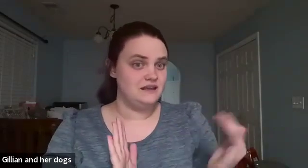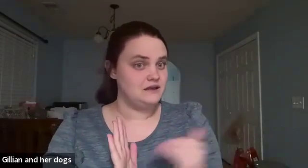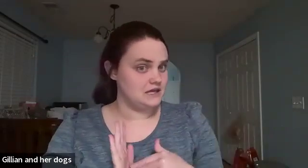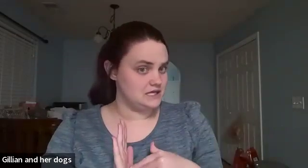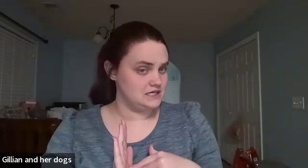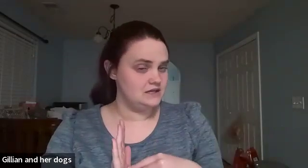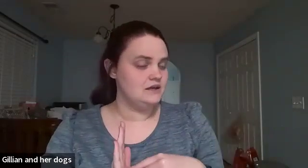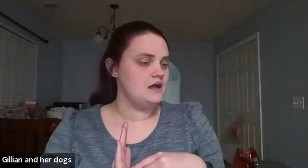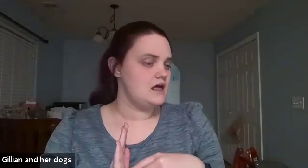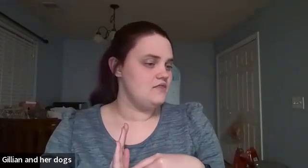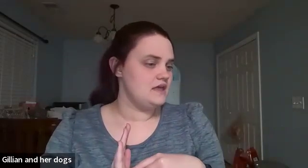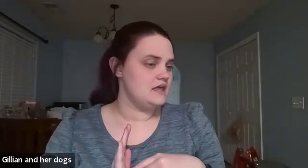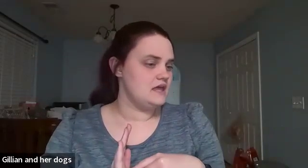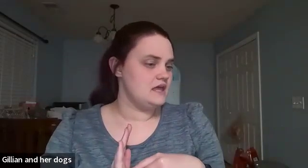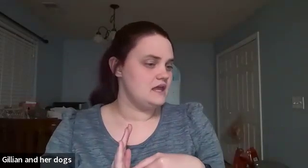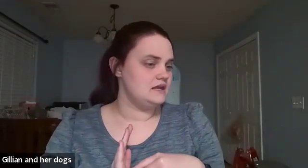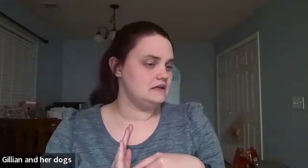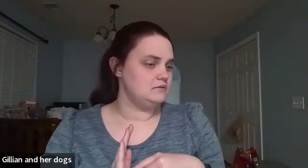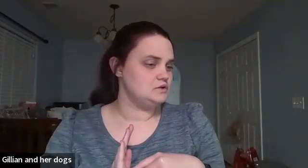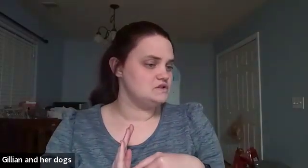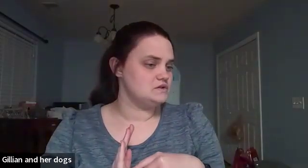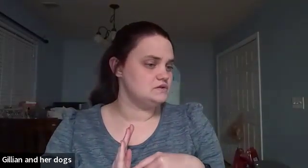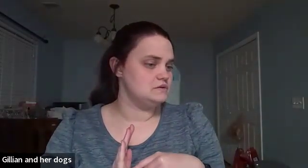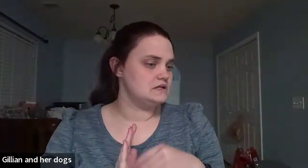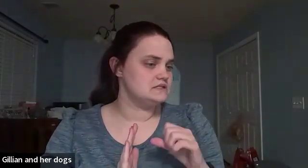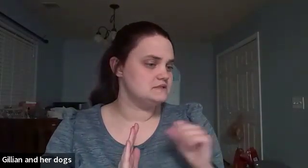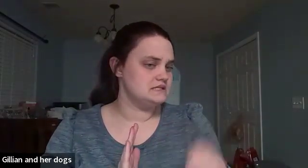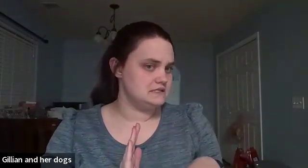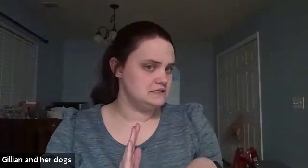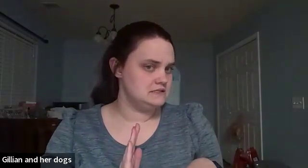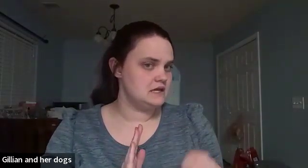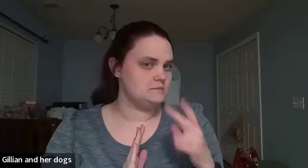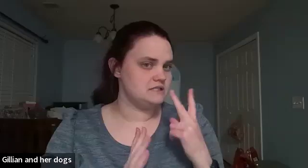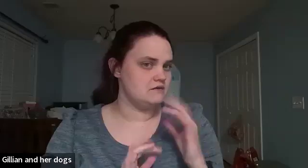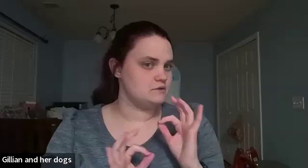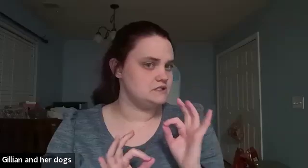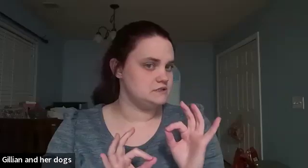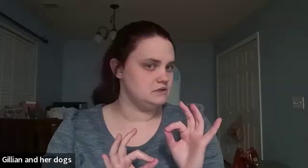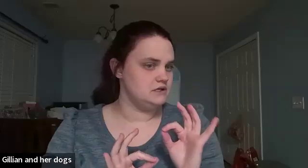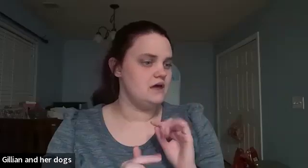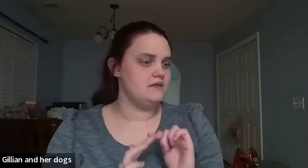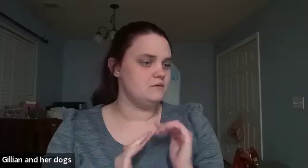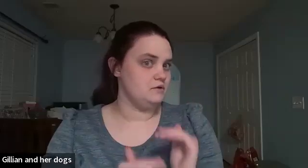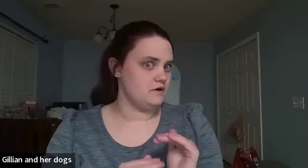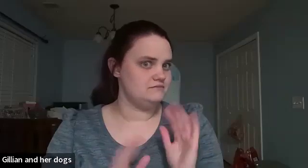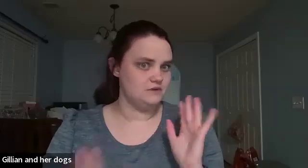Sunday again. And then we'll do some seasons. I'm gonna see how everyone's doing, and then we'll move on.